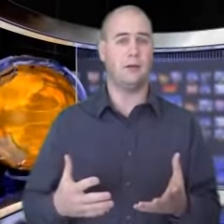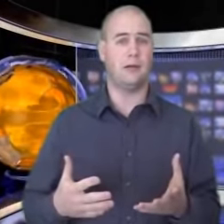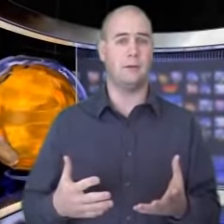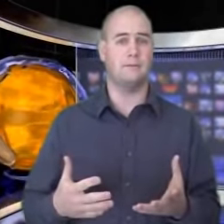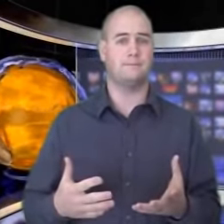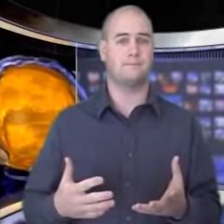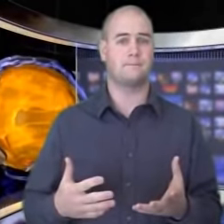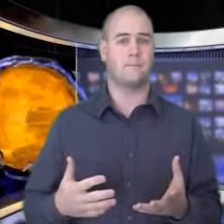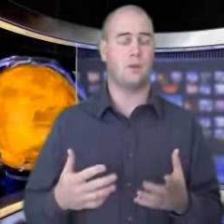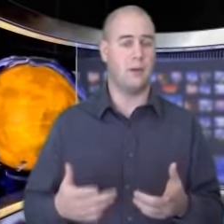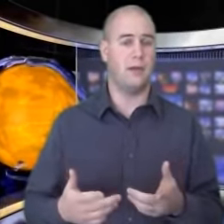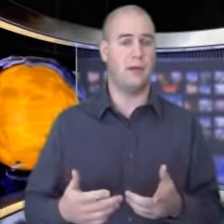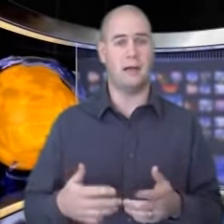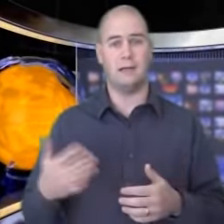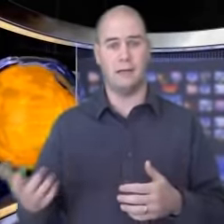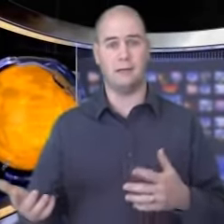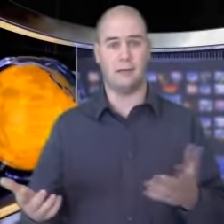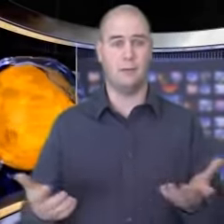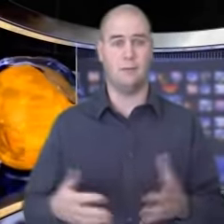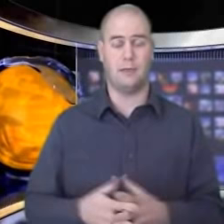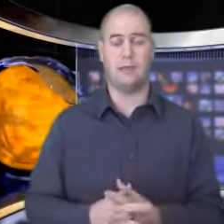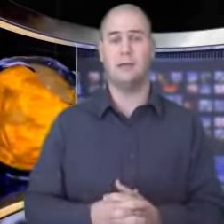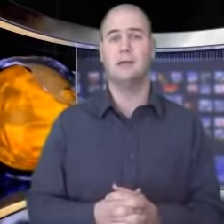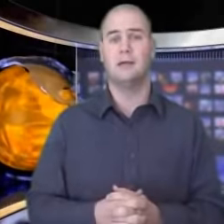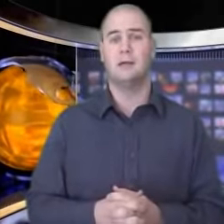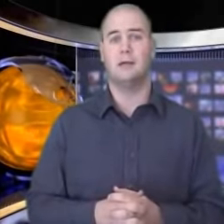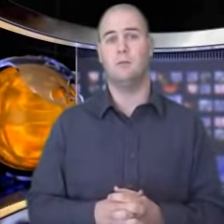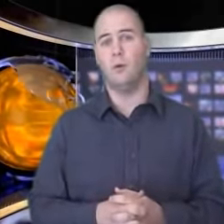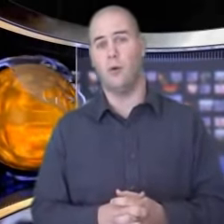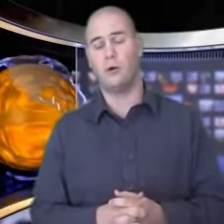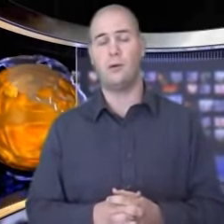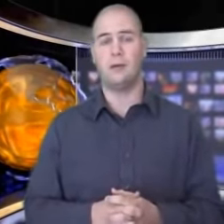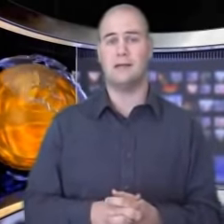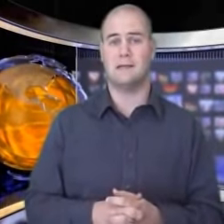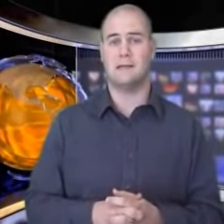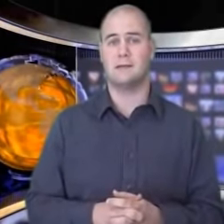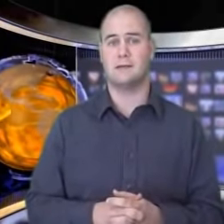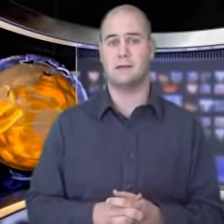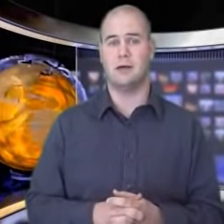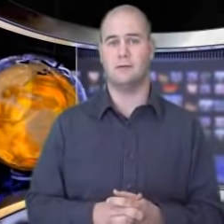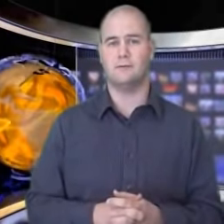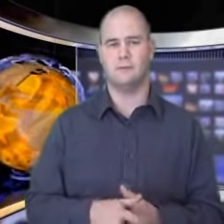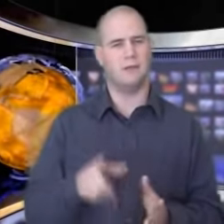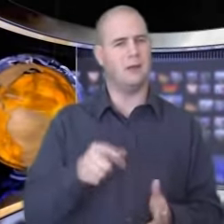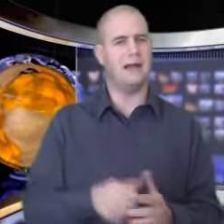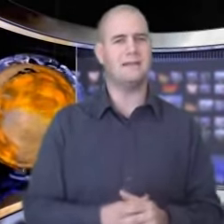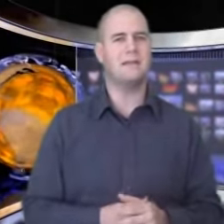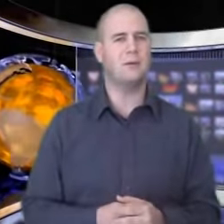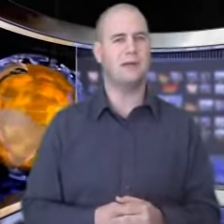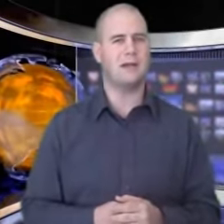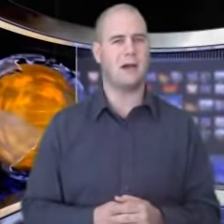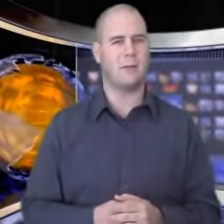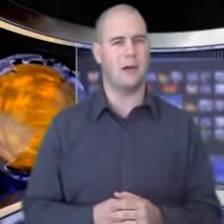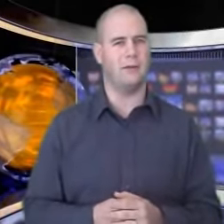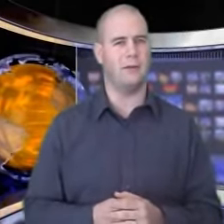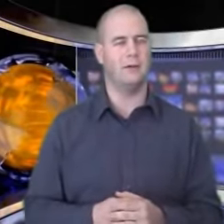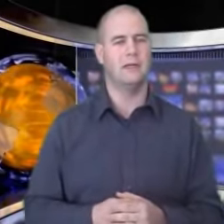liquid, depending on that liquid being more or less dense than itself. The last thing we need to talk about, though,